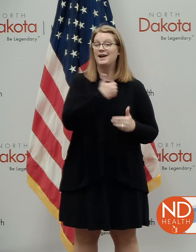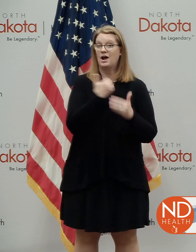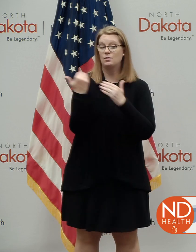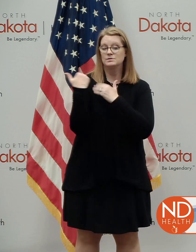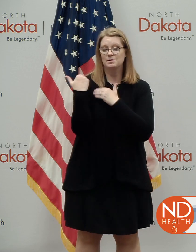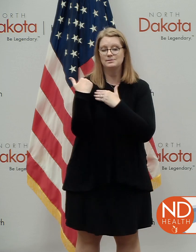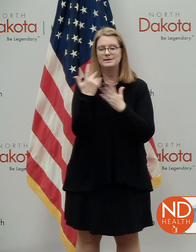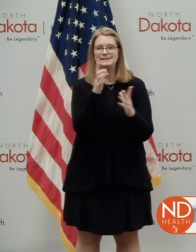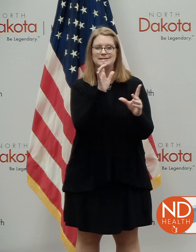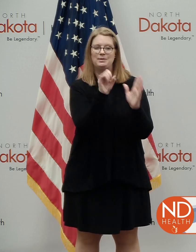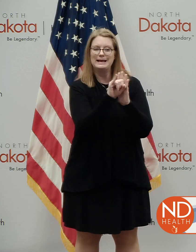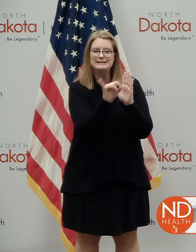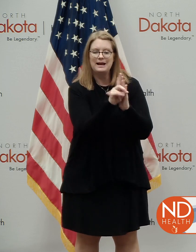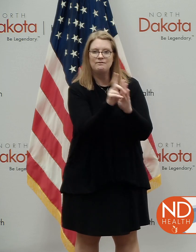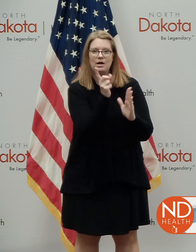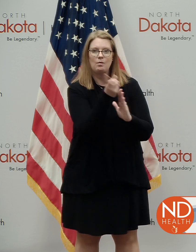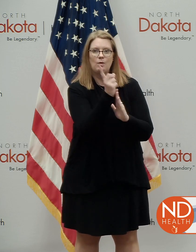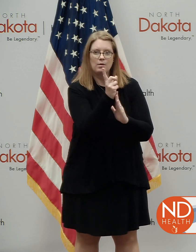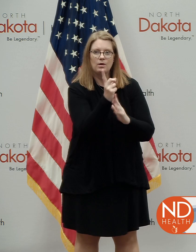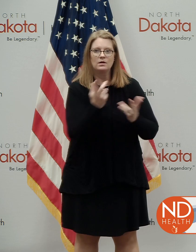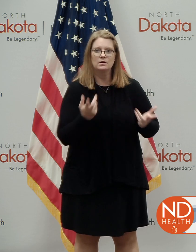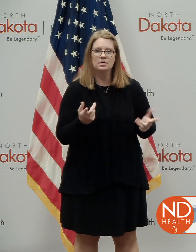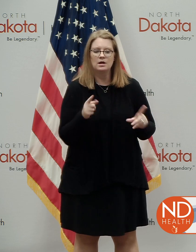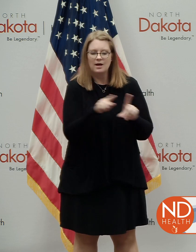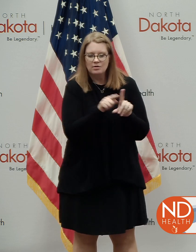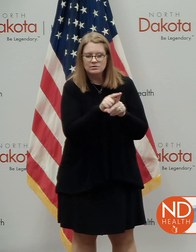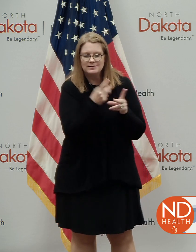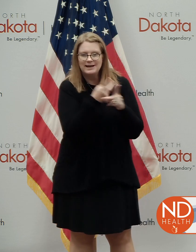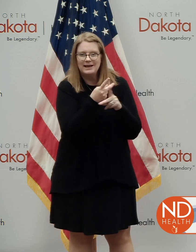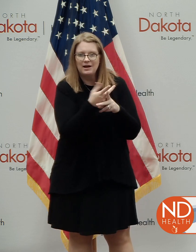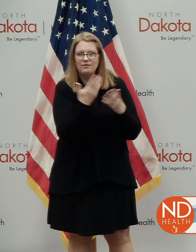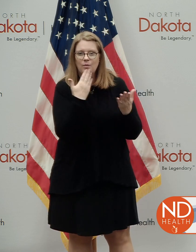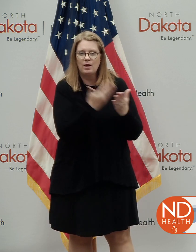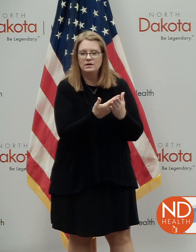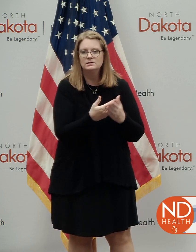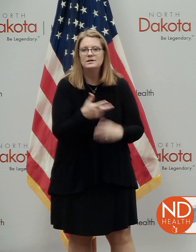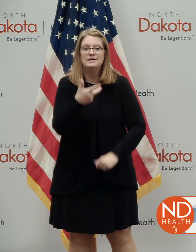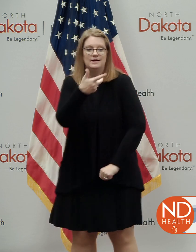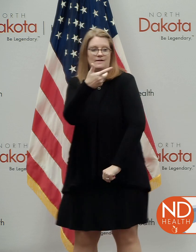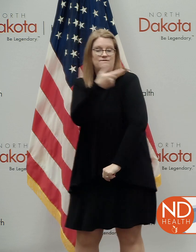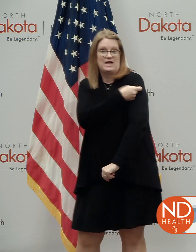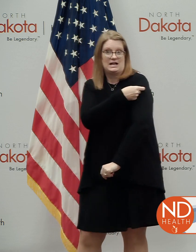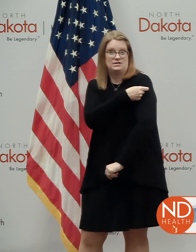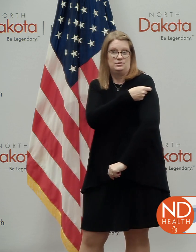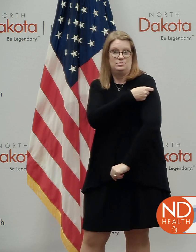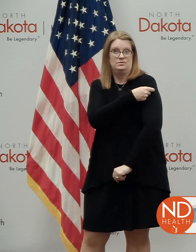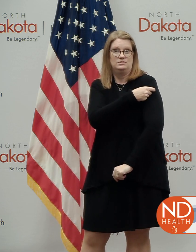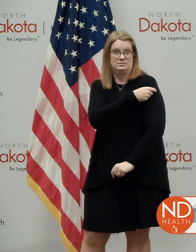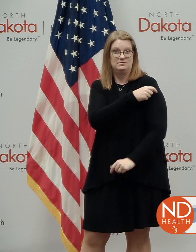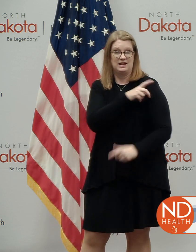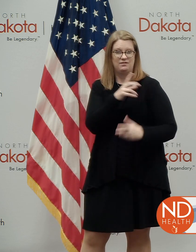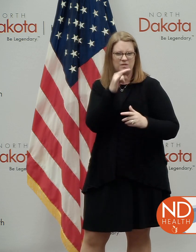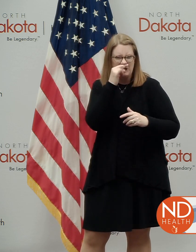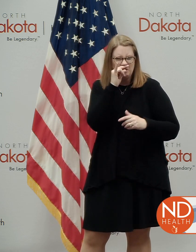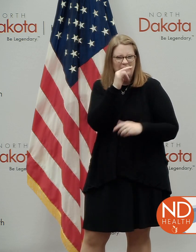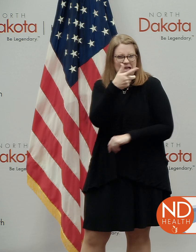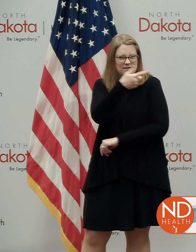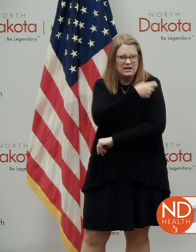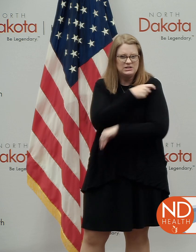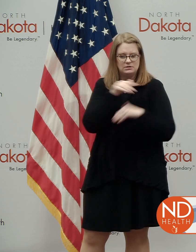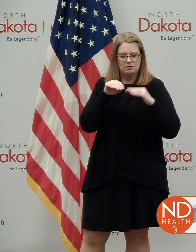as possible and to deal with wellness. Vaccination rates have dipped